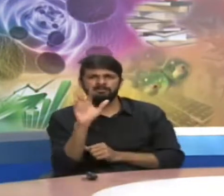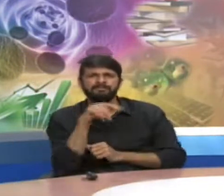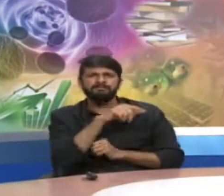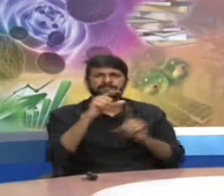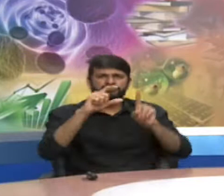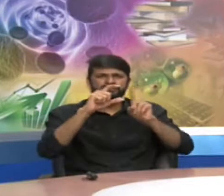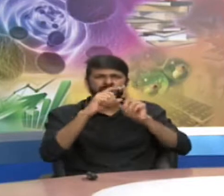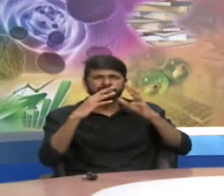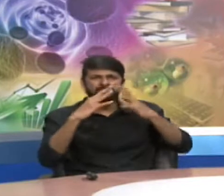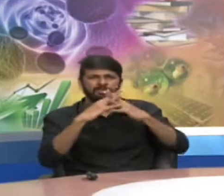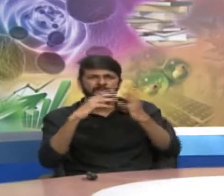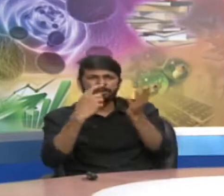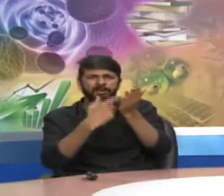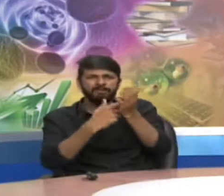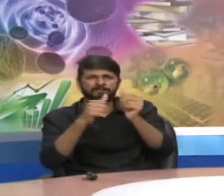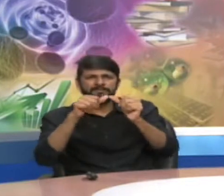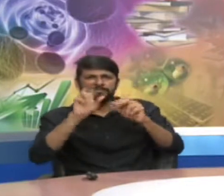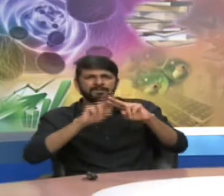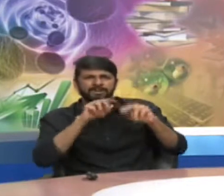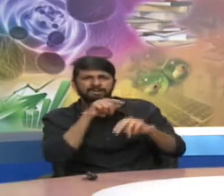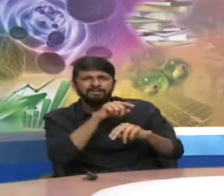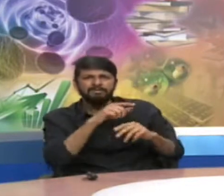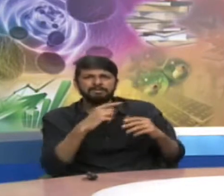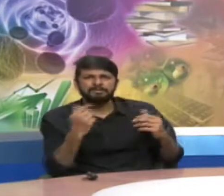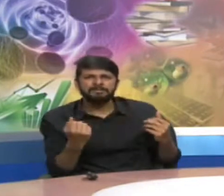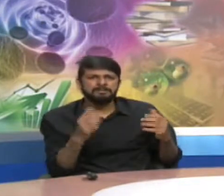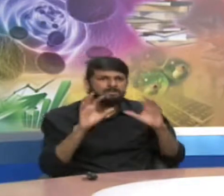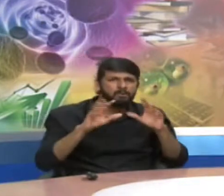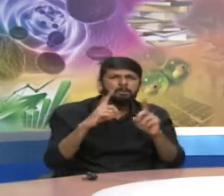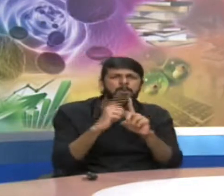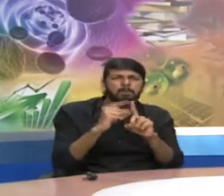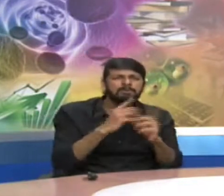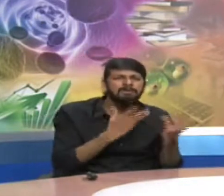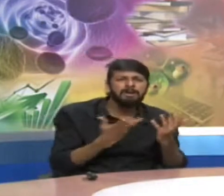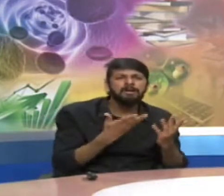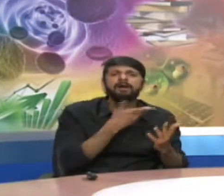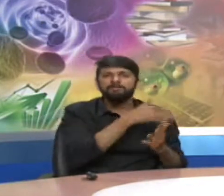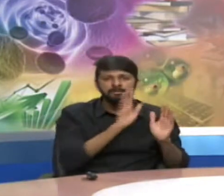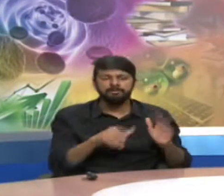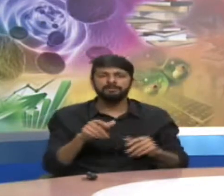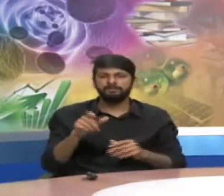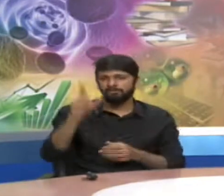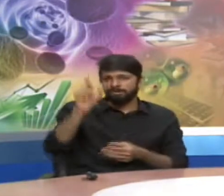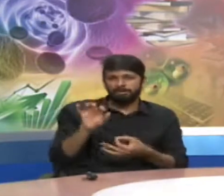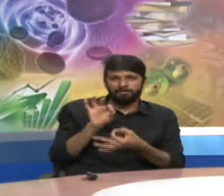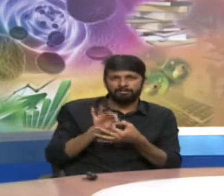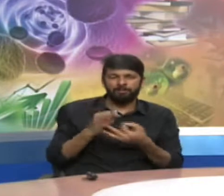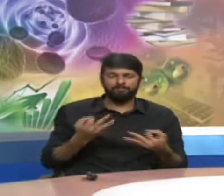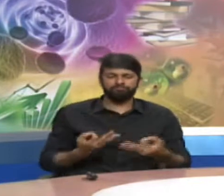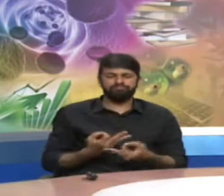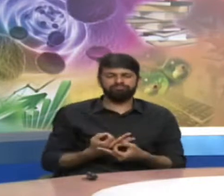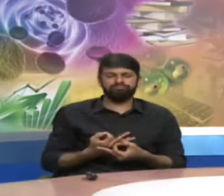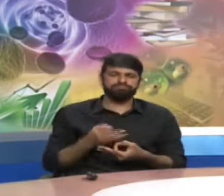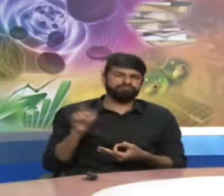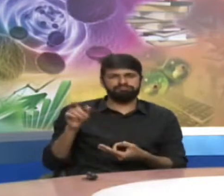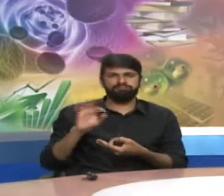Answer number 5. The dwarf is trying to scare the Buddha.